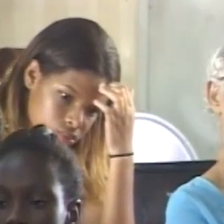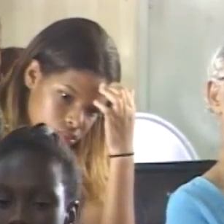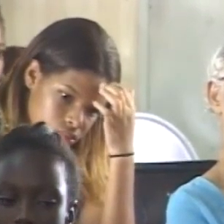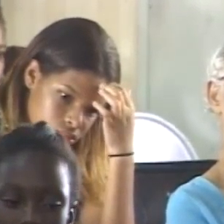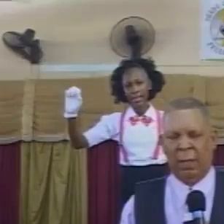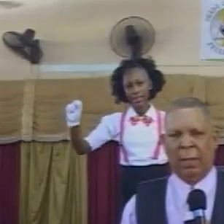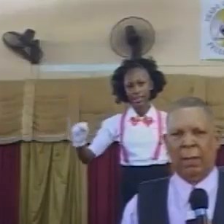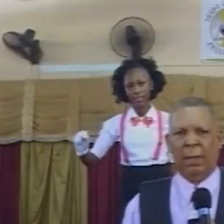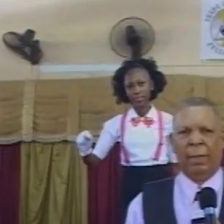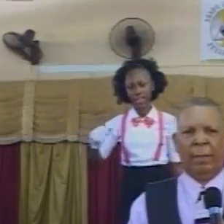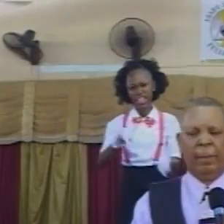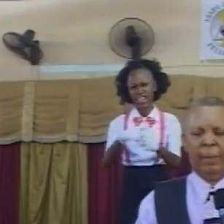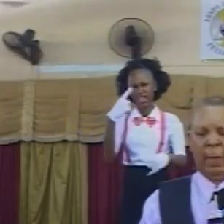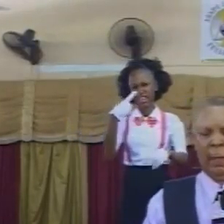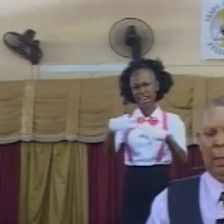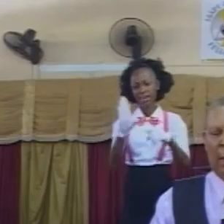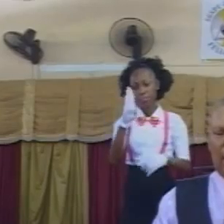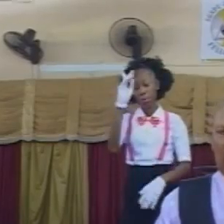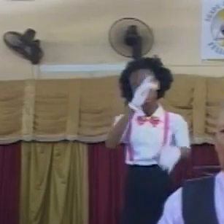forever.